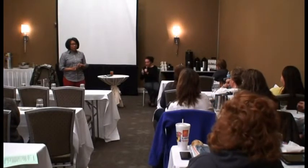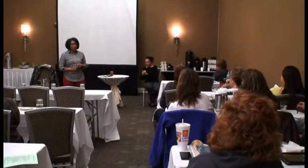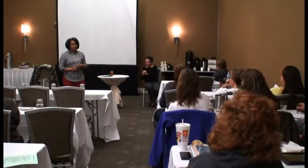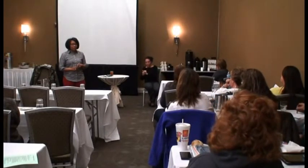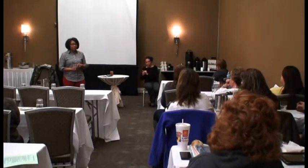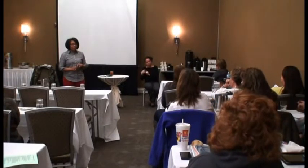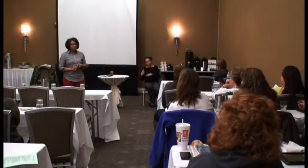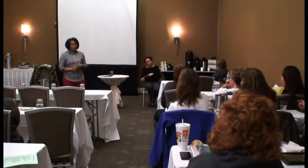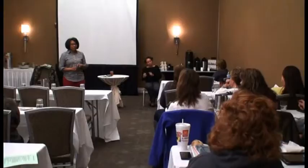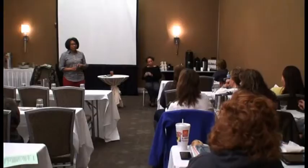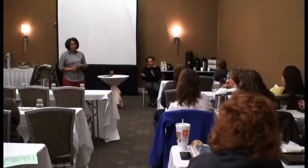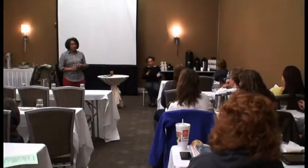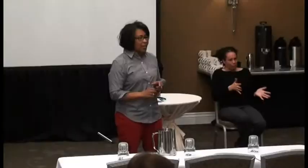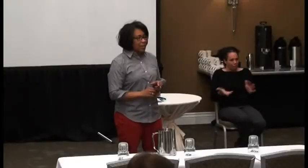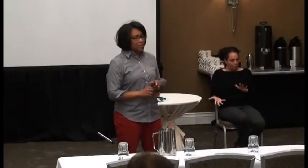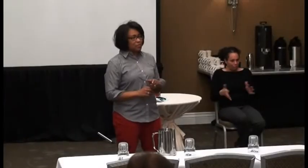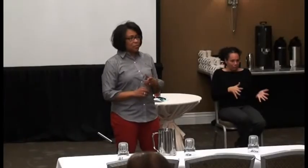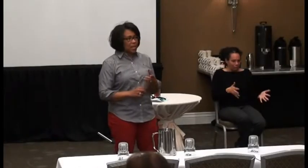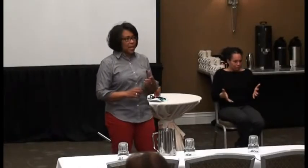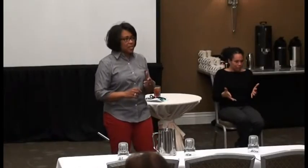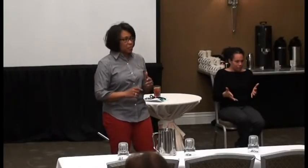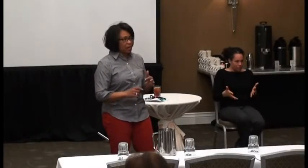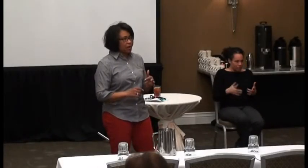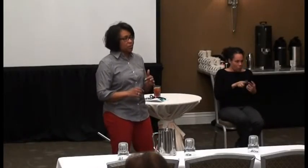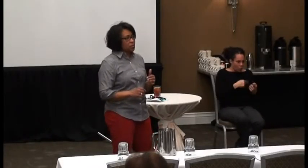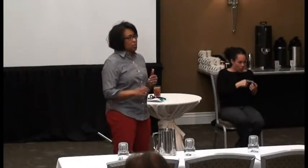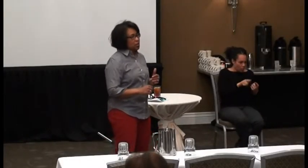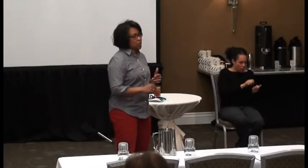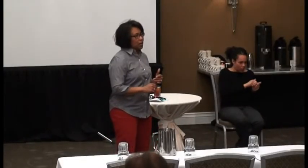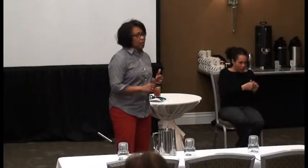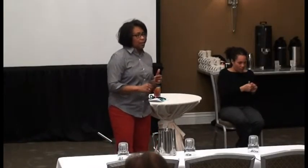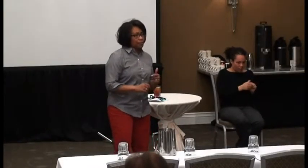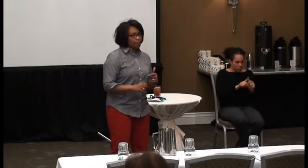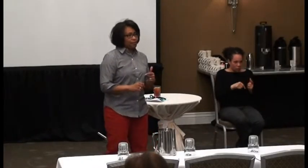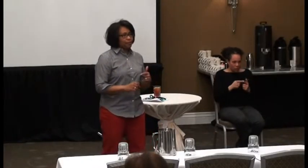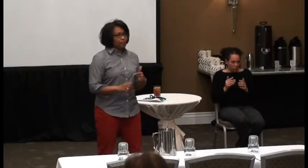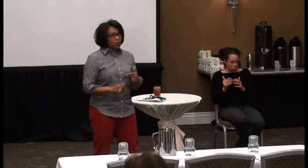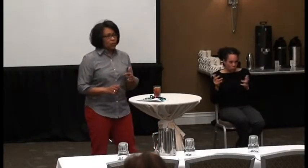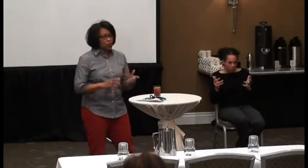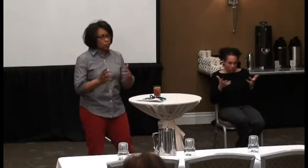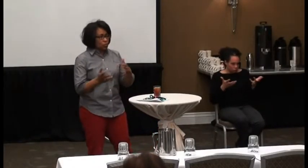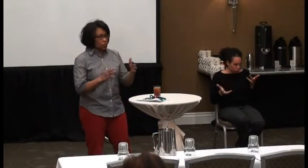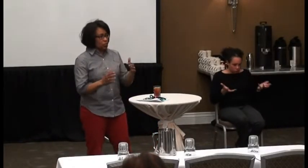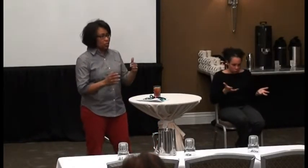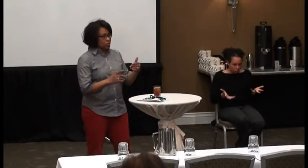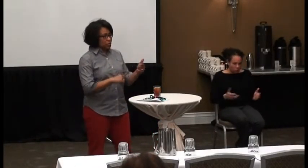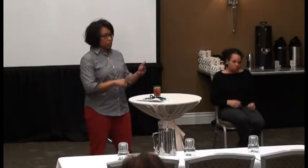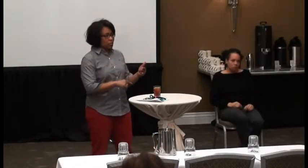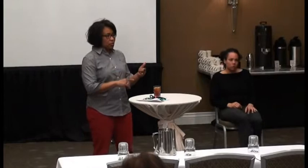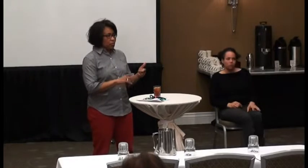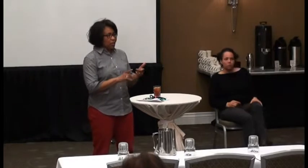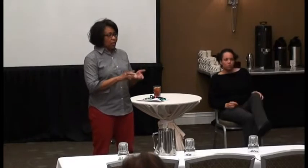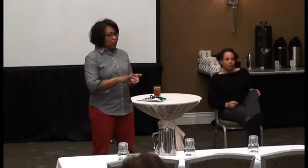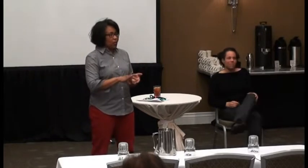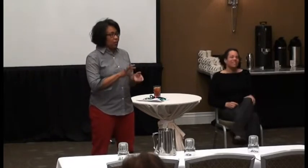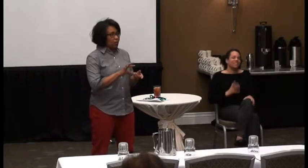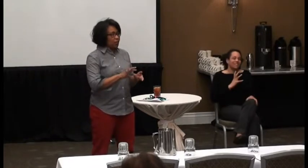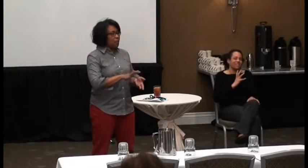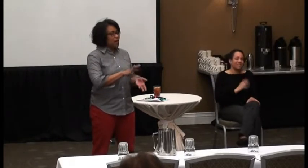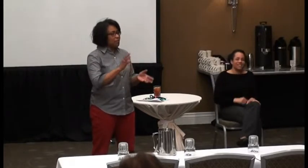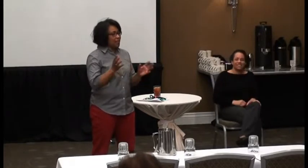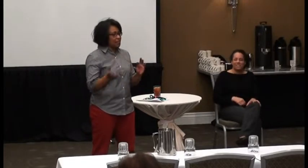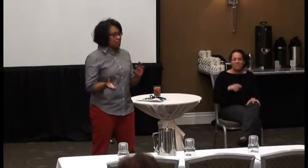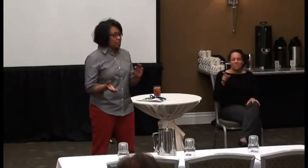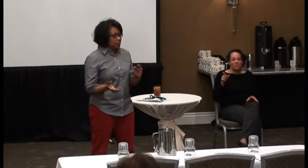where I struggle. Yeah, sometimes I ask parents, or the schools to, can